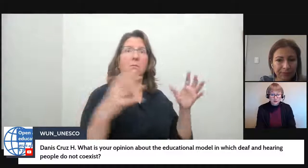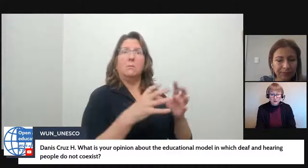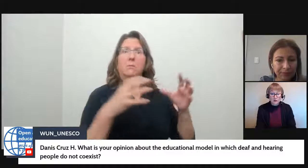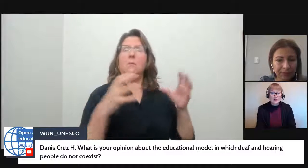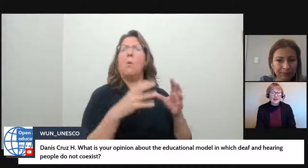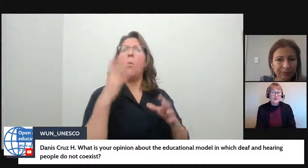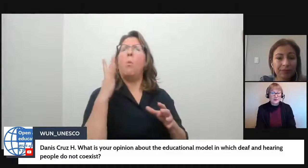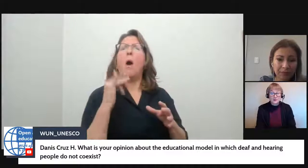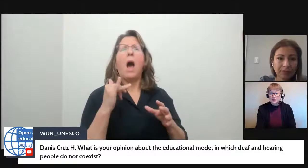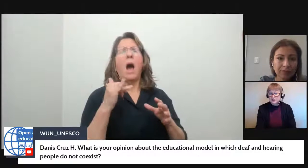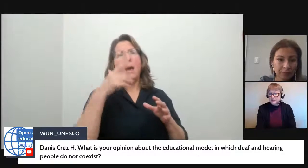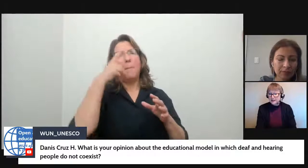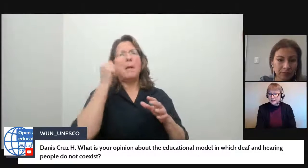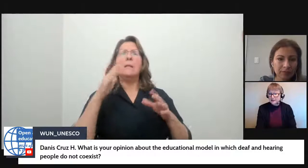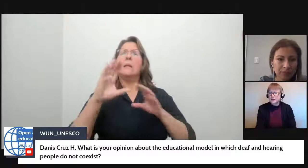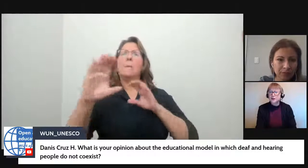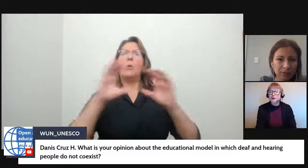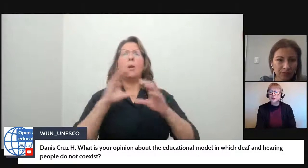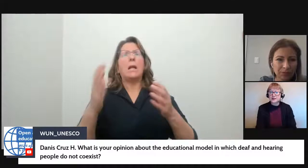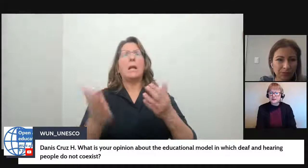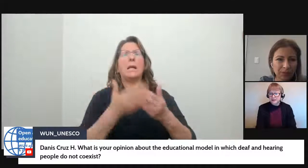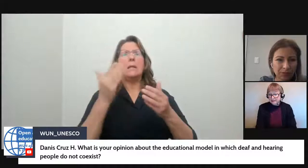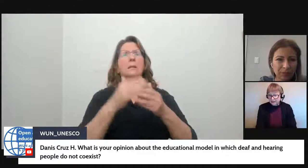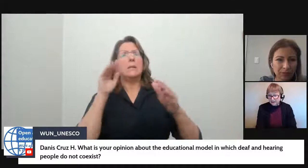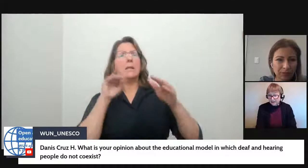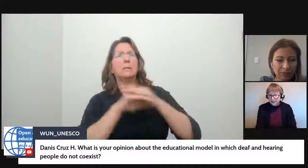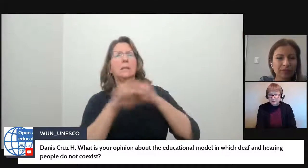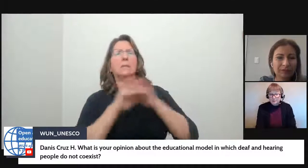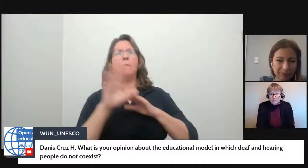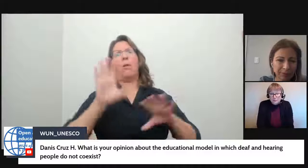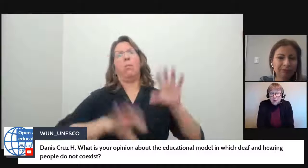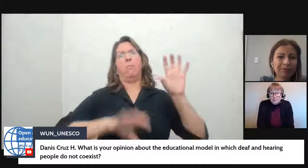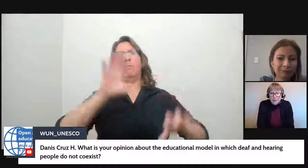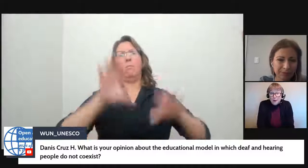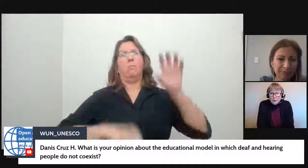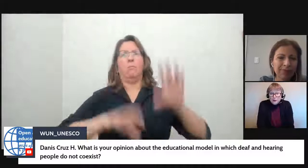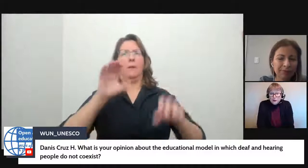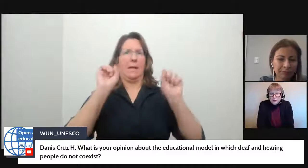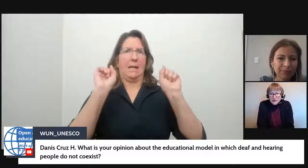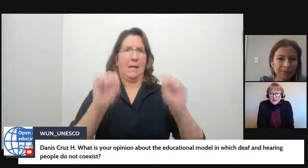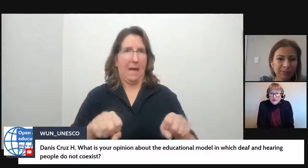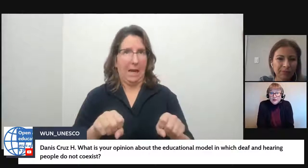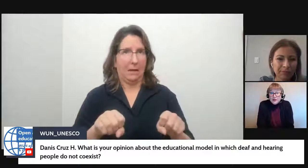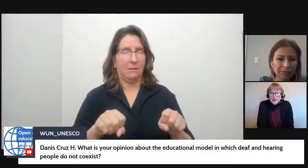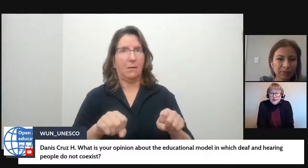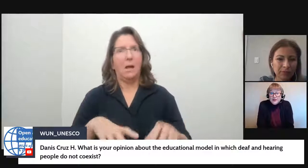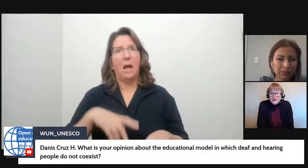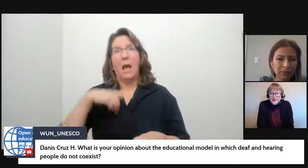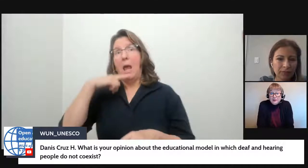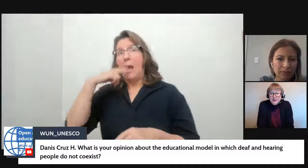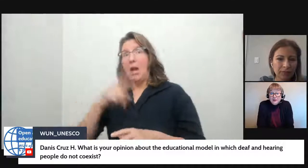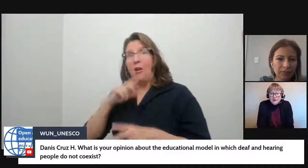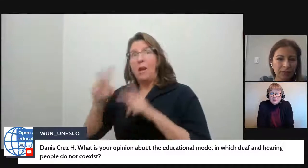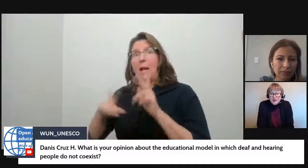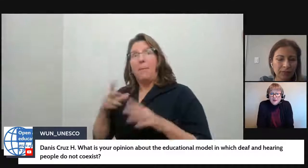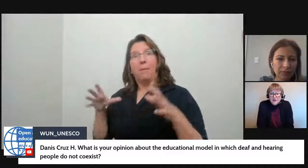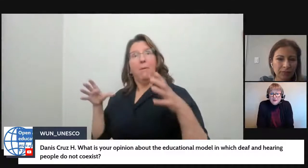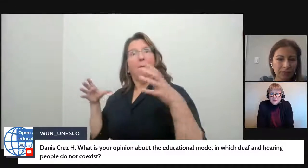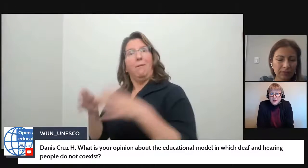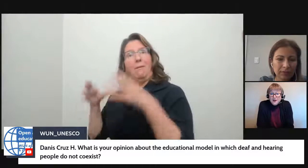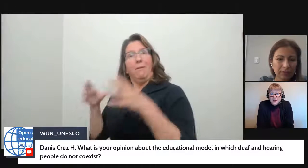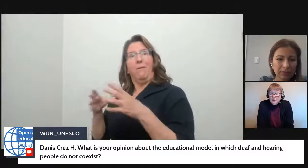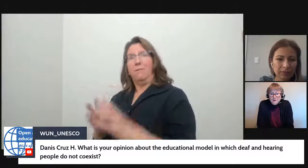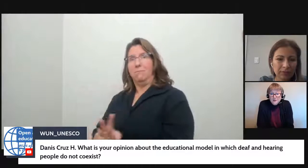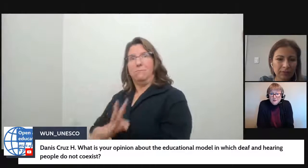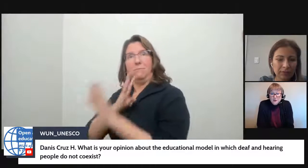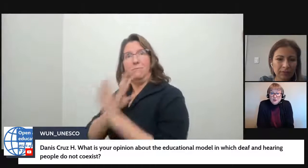because it's true, deaf people do tend to stick together. But why wouldn't you? Because you're sharing the same language.